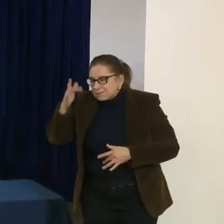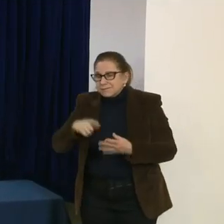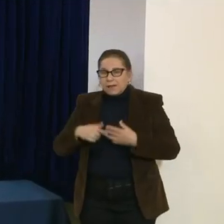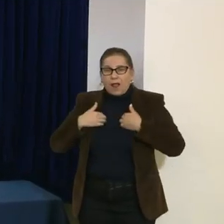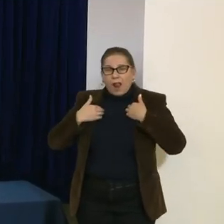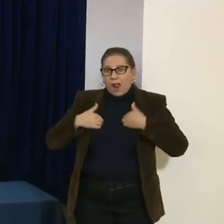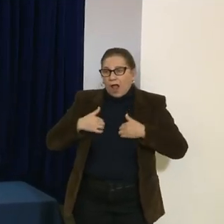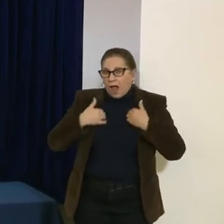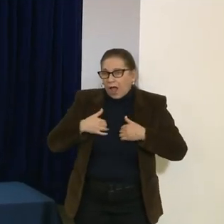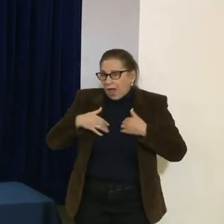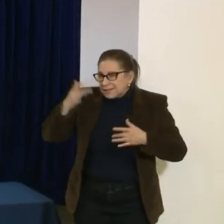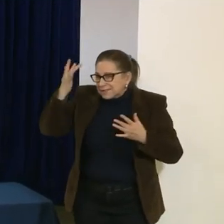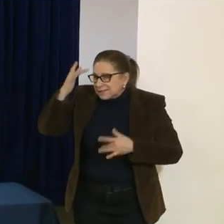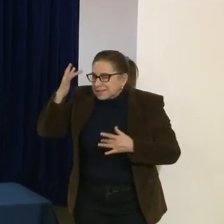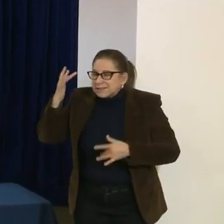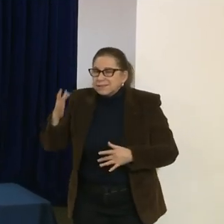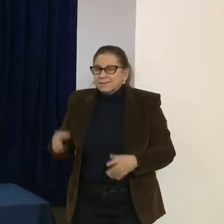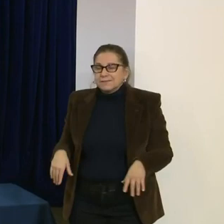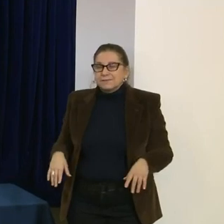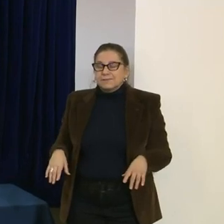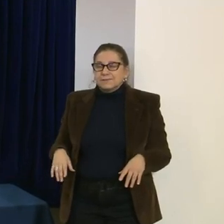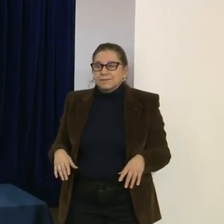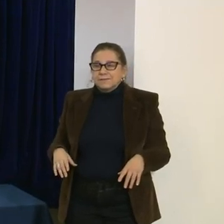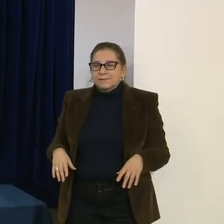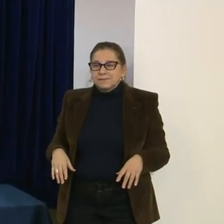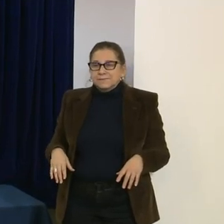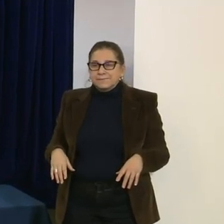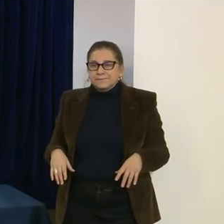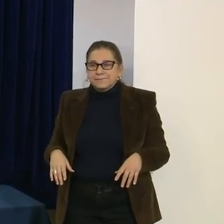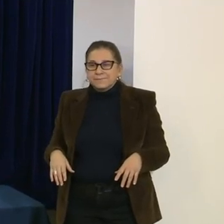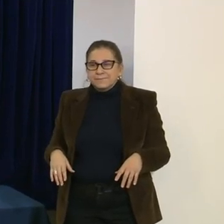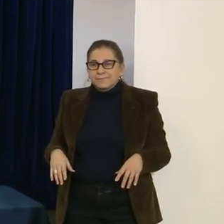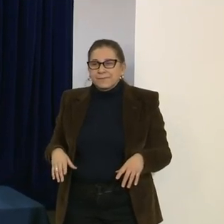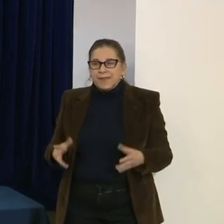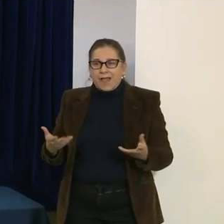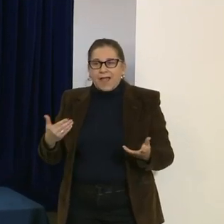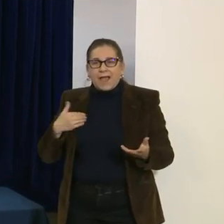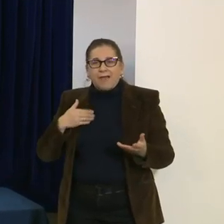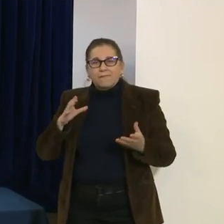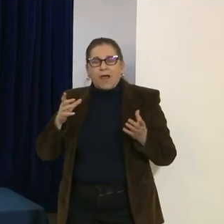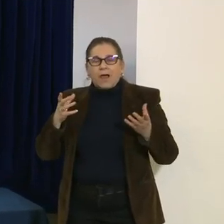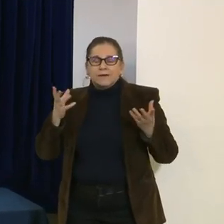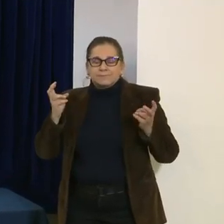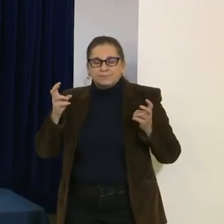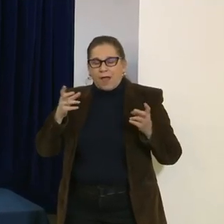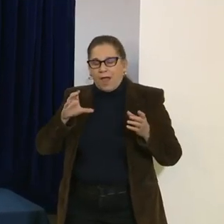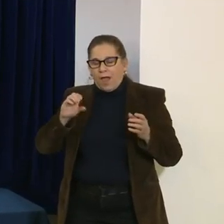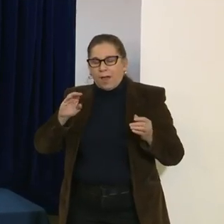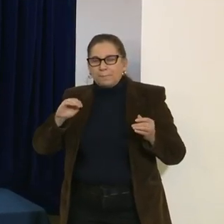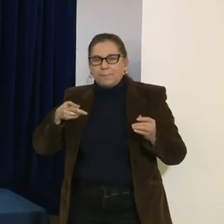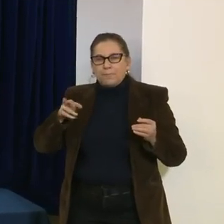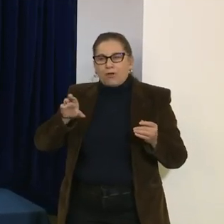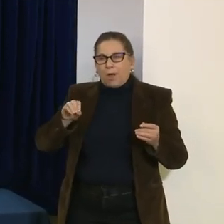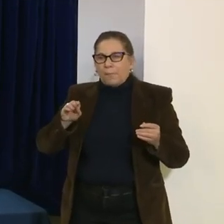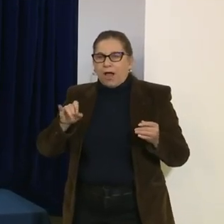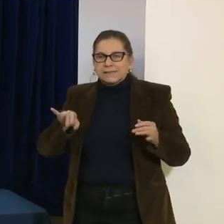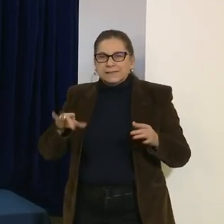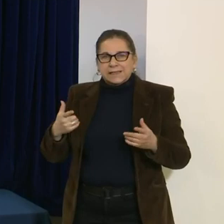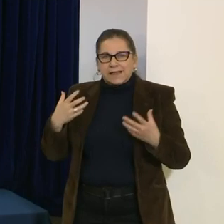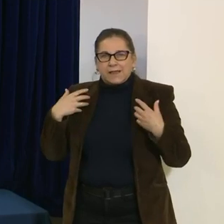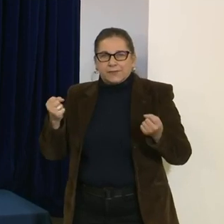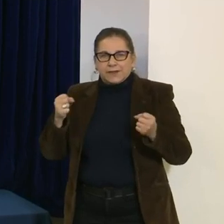immunocompromised health systems because they may be taking medications to treat cancers or HIV or